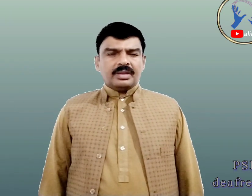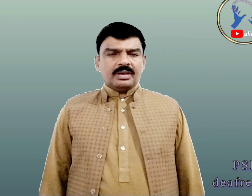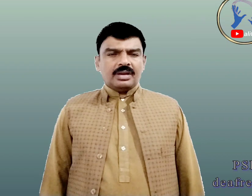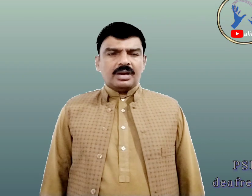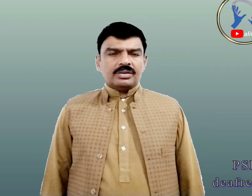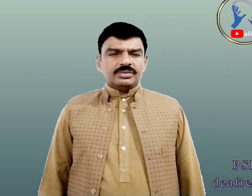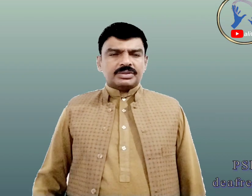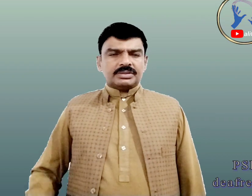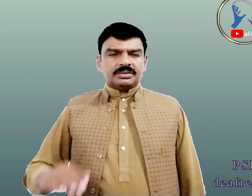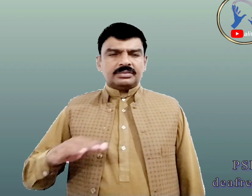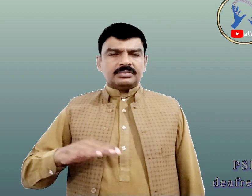out,